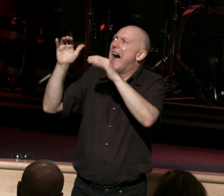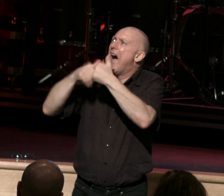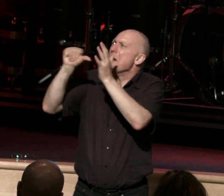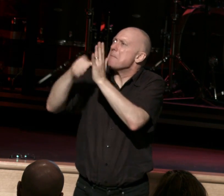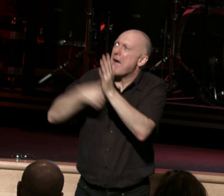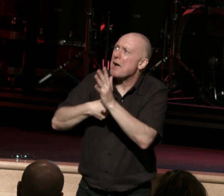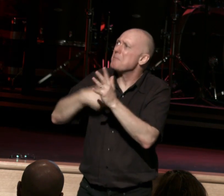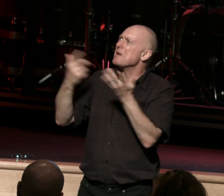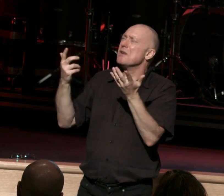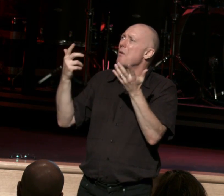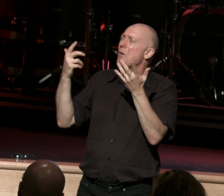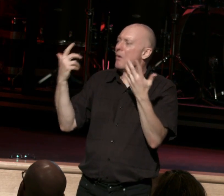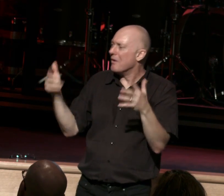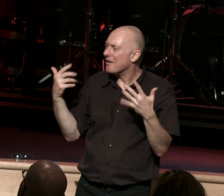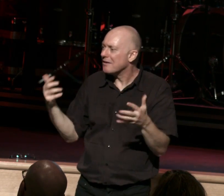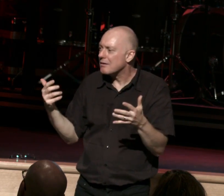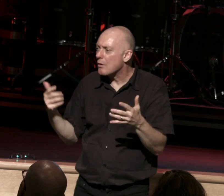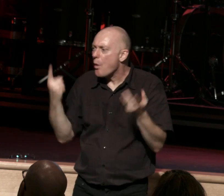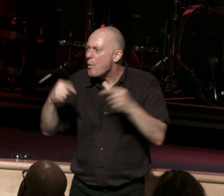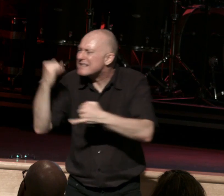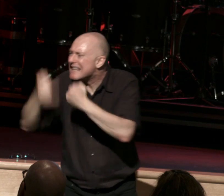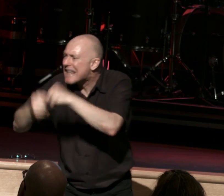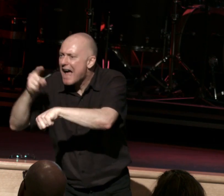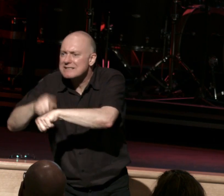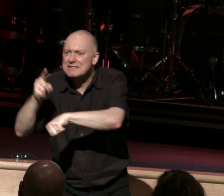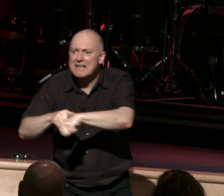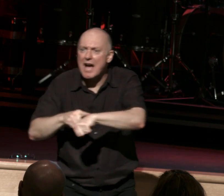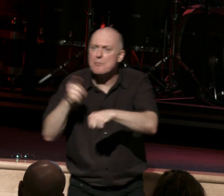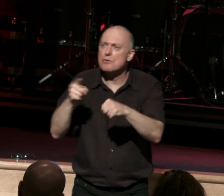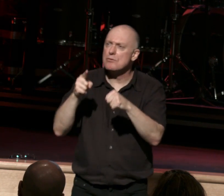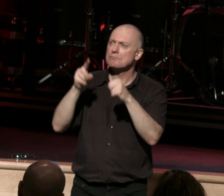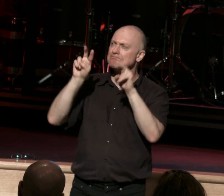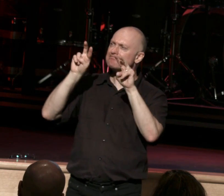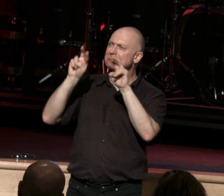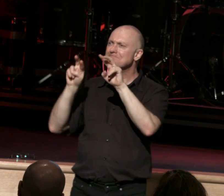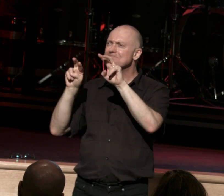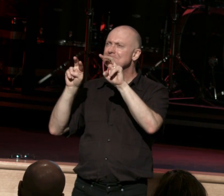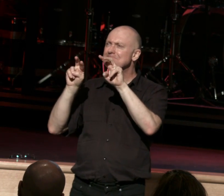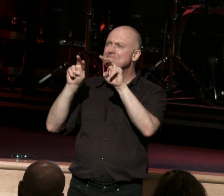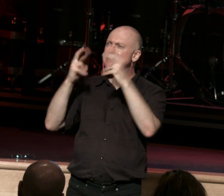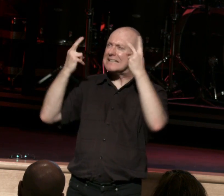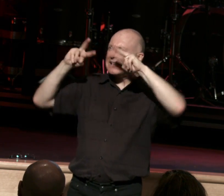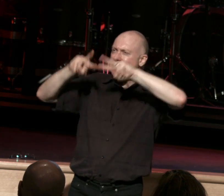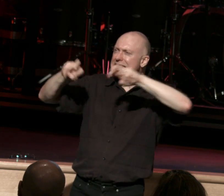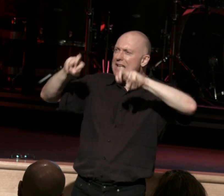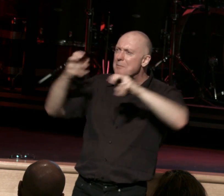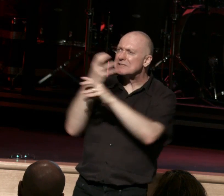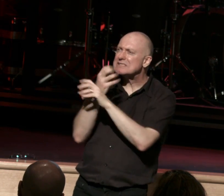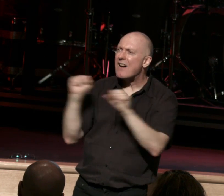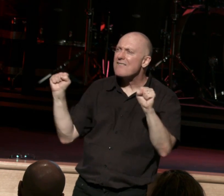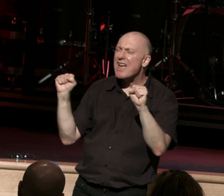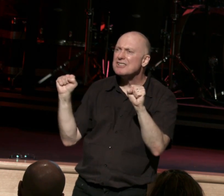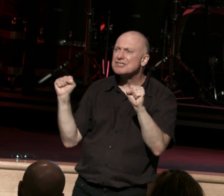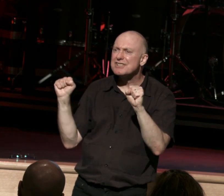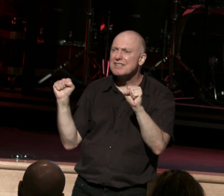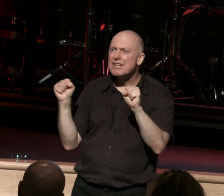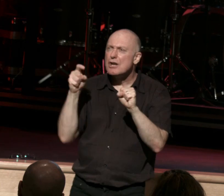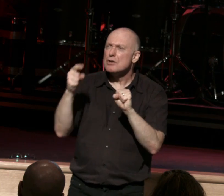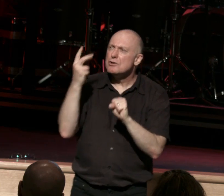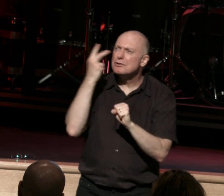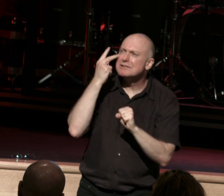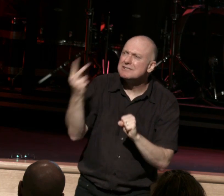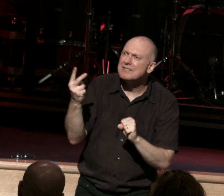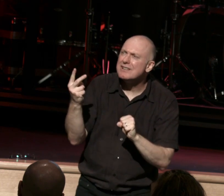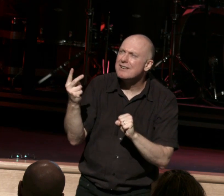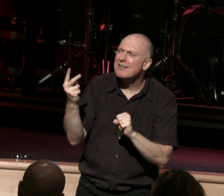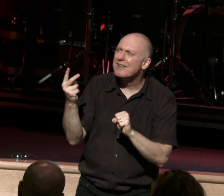life and how this impacts me. That's what we're doing right now. When's the last time you picked up the jewel of salvation, examined it for all it's worth,